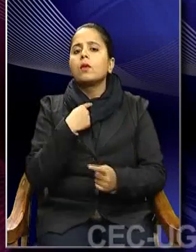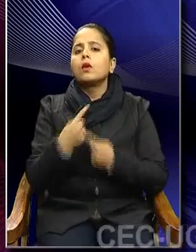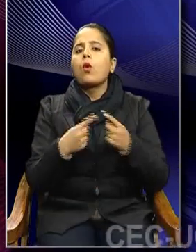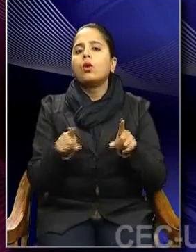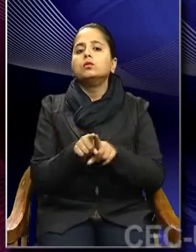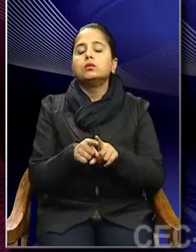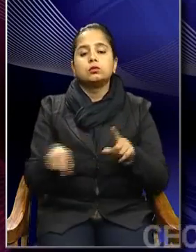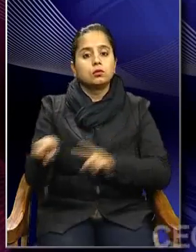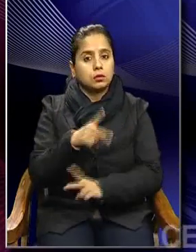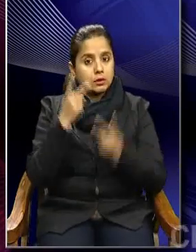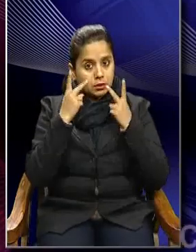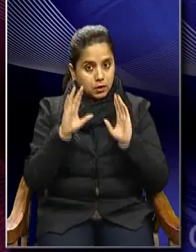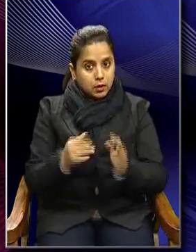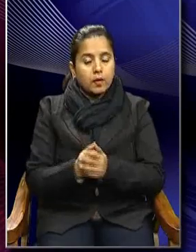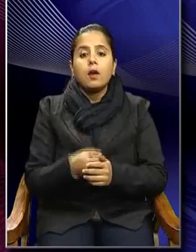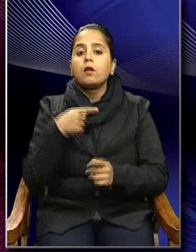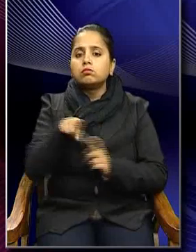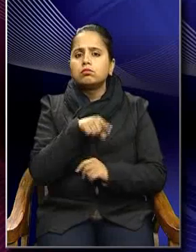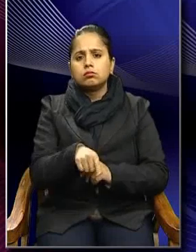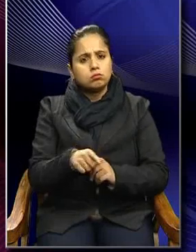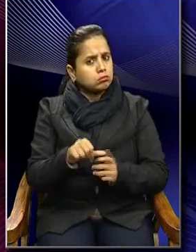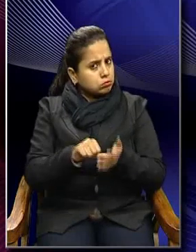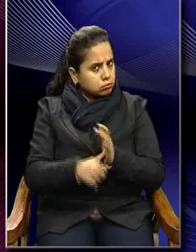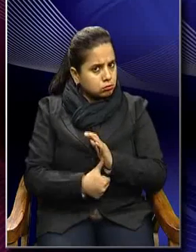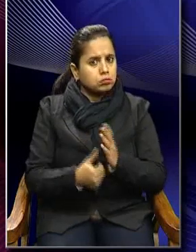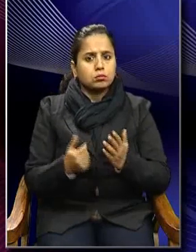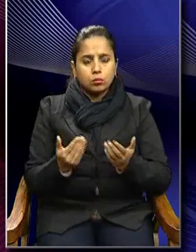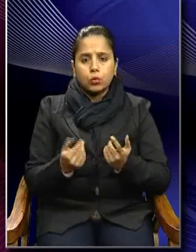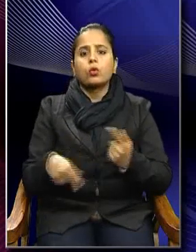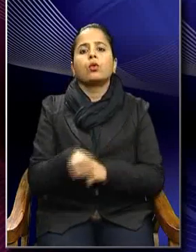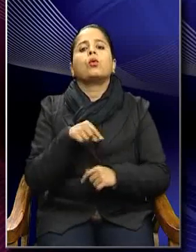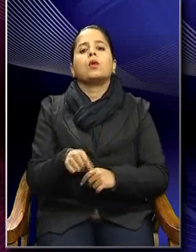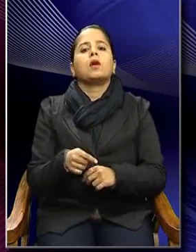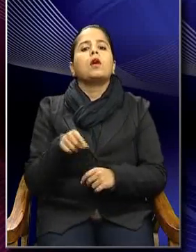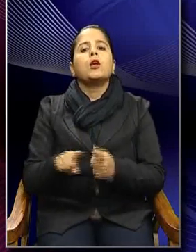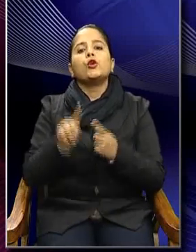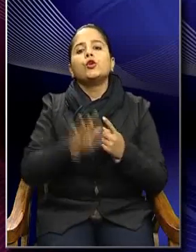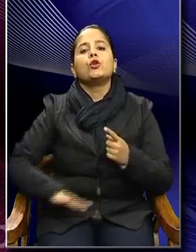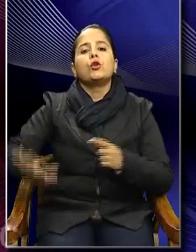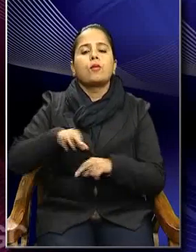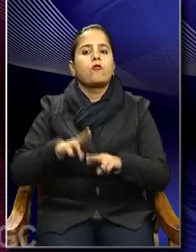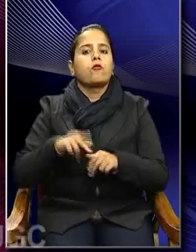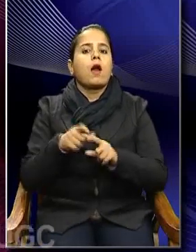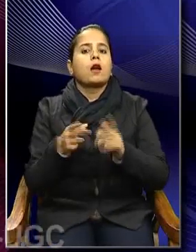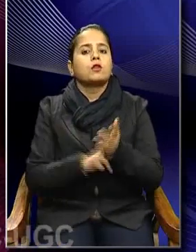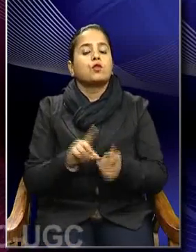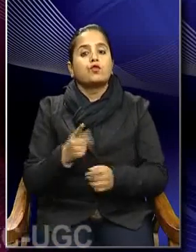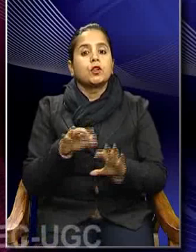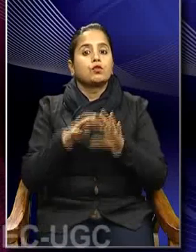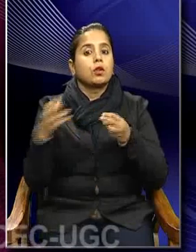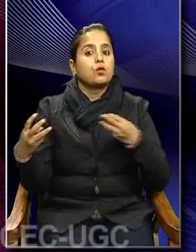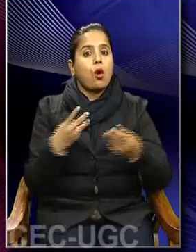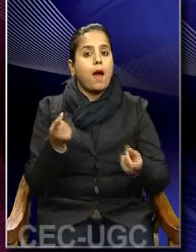of the inability of the varying European factions engaged in the First World War